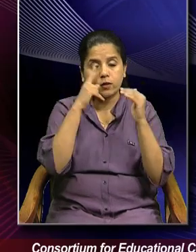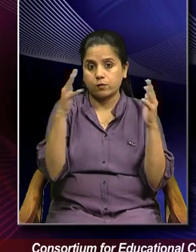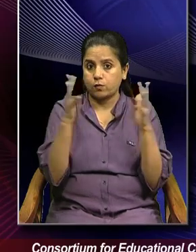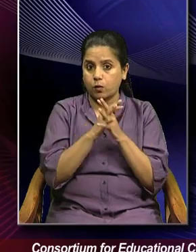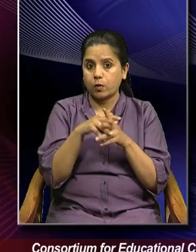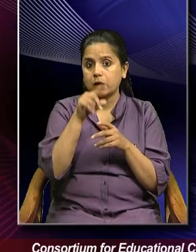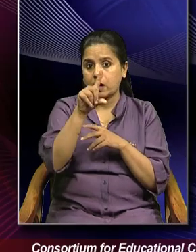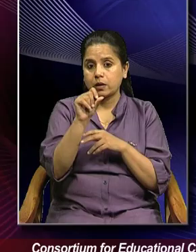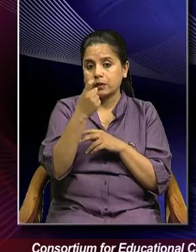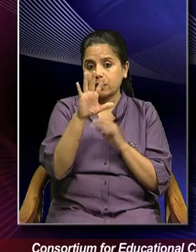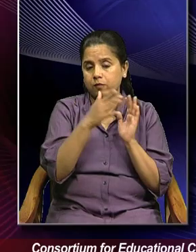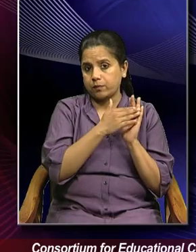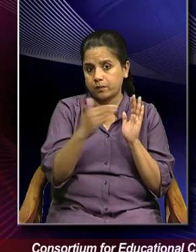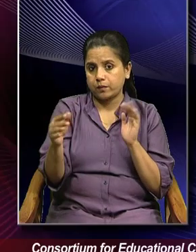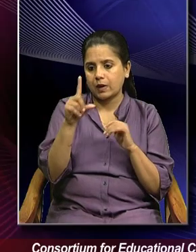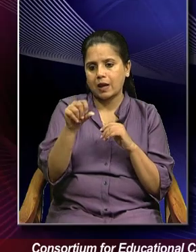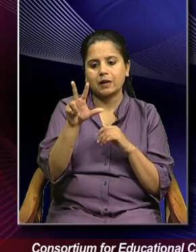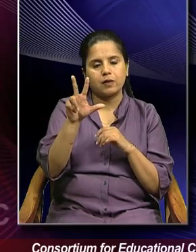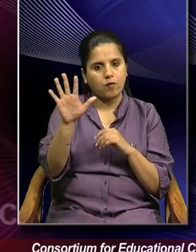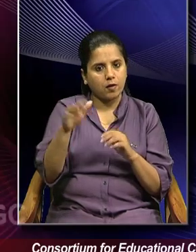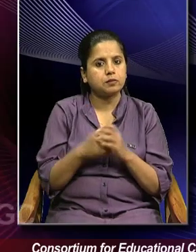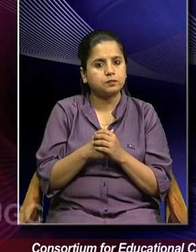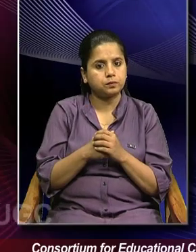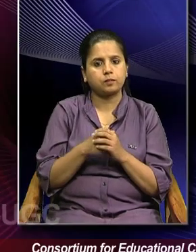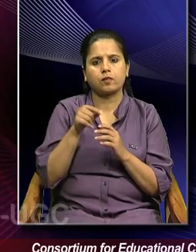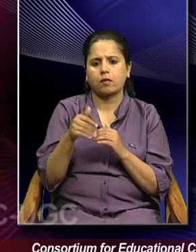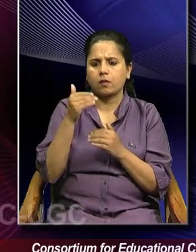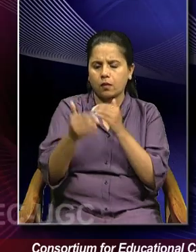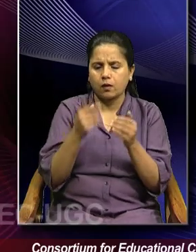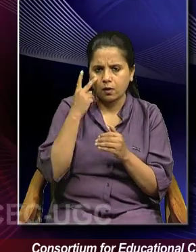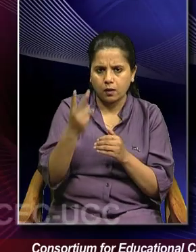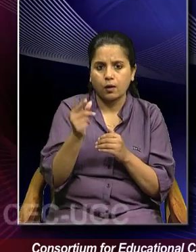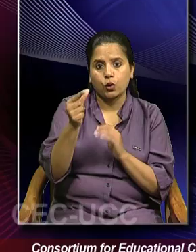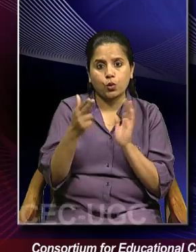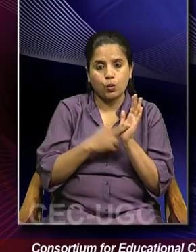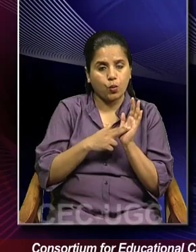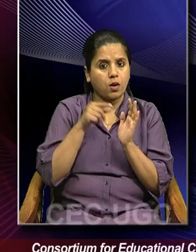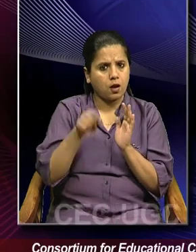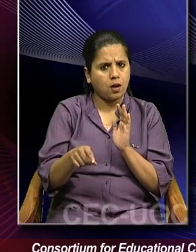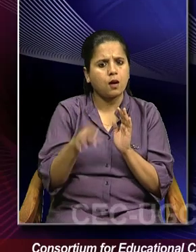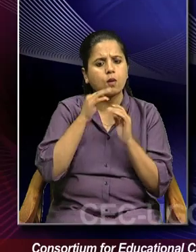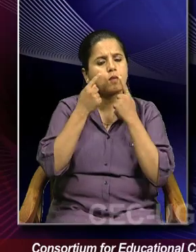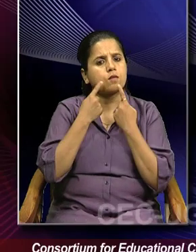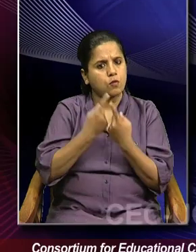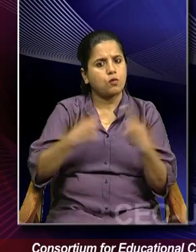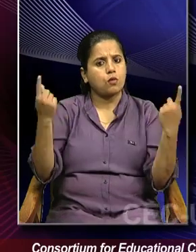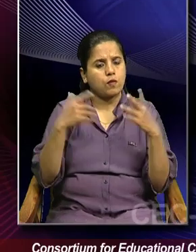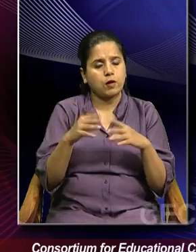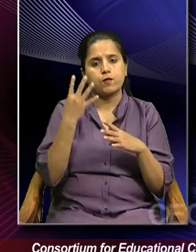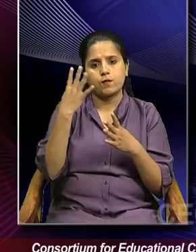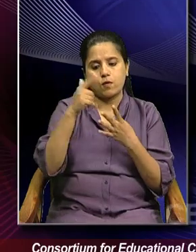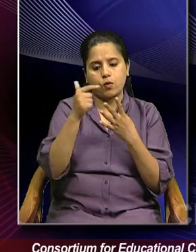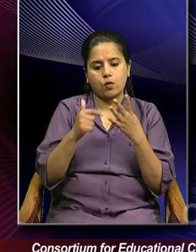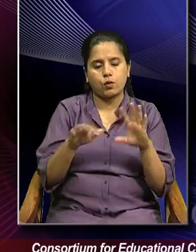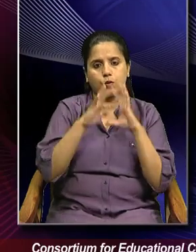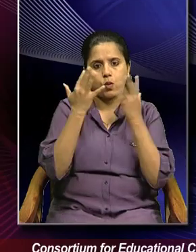from 1975 to 1985. Moving forward, United Nations has organized 4